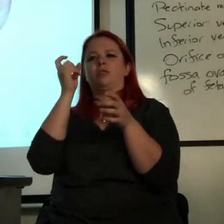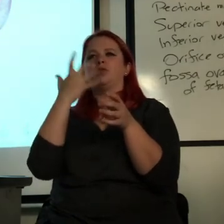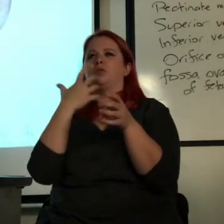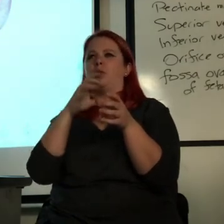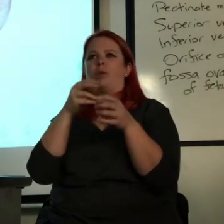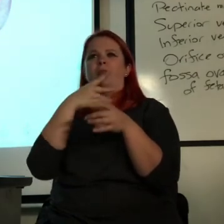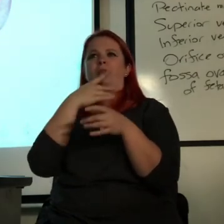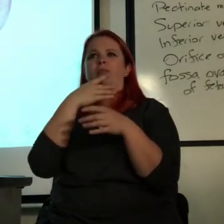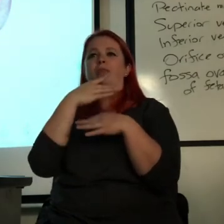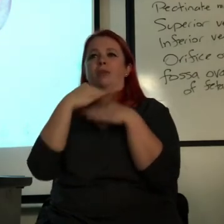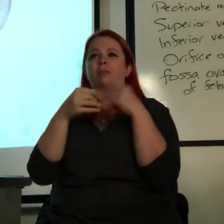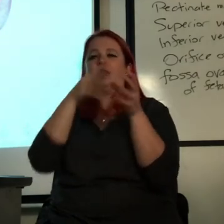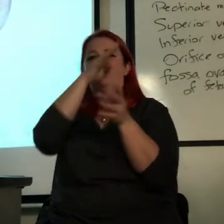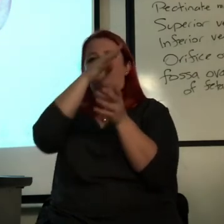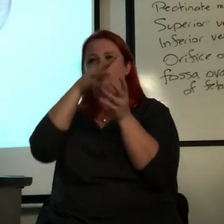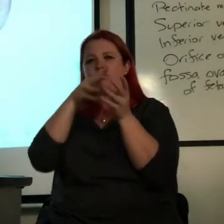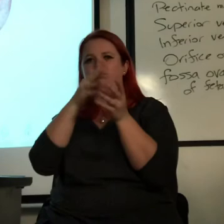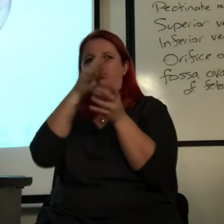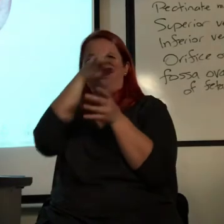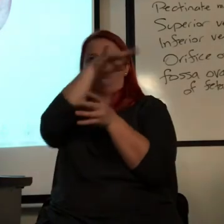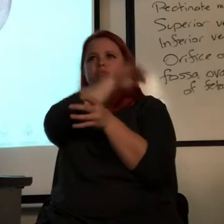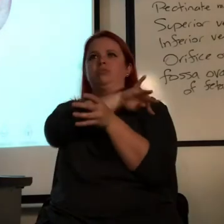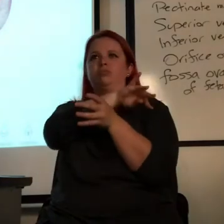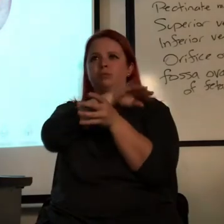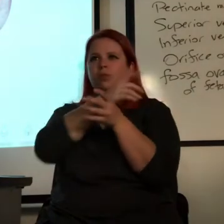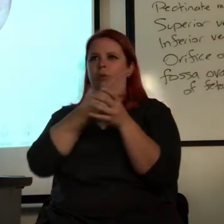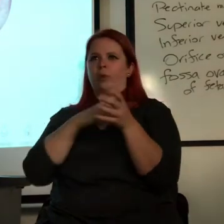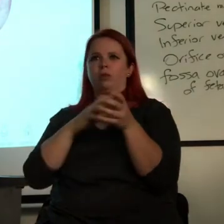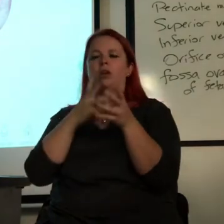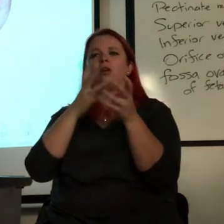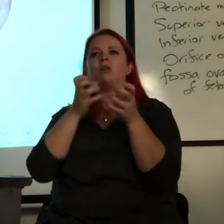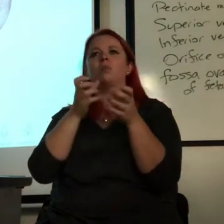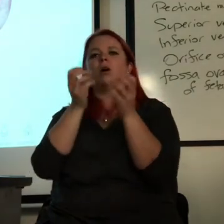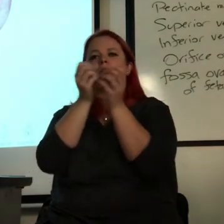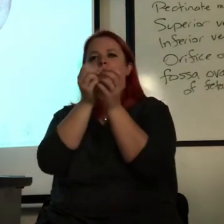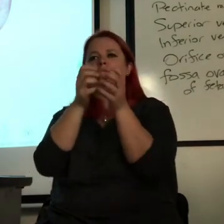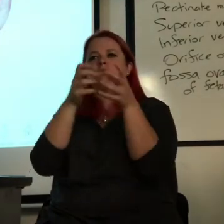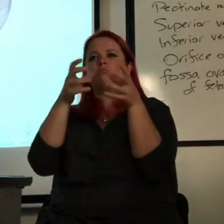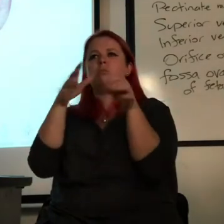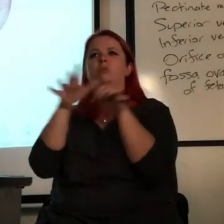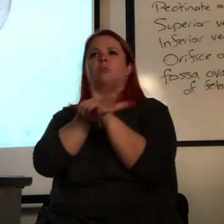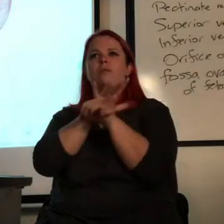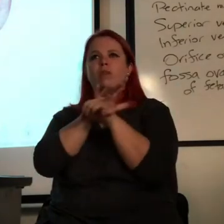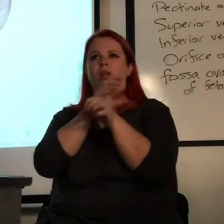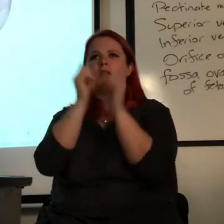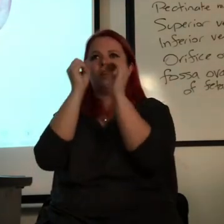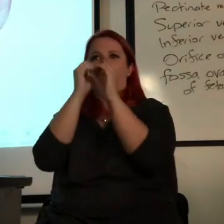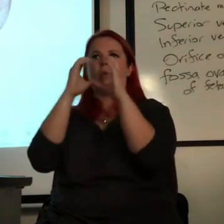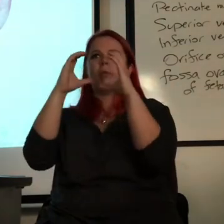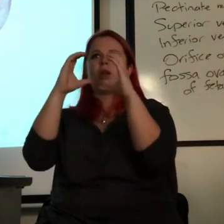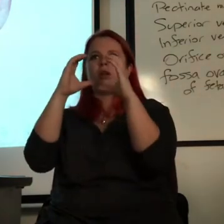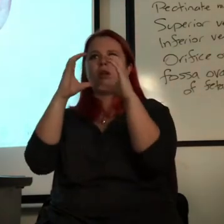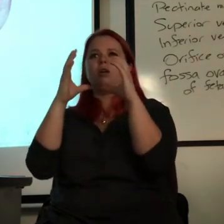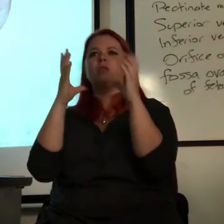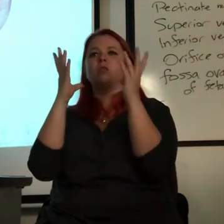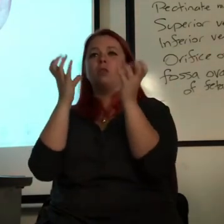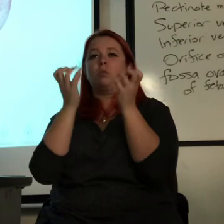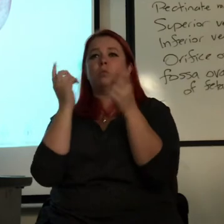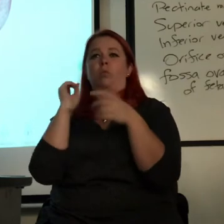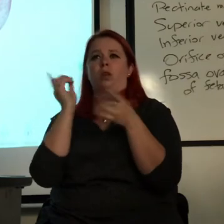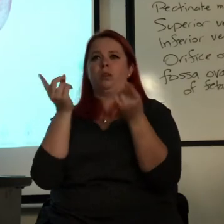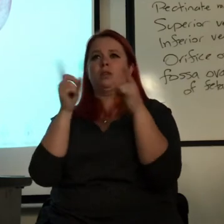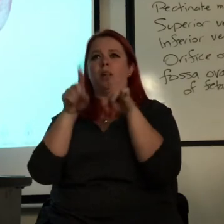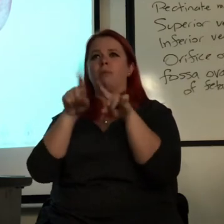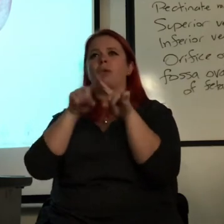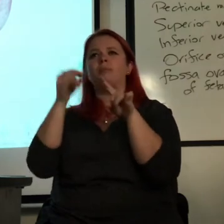blood. During the diastole, you want the ventricles to fill, so you want them to open as shown here. Okay, but imagine